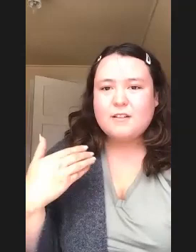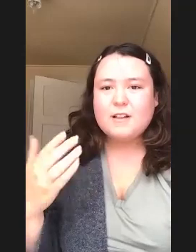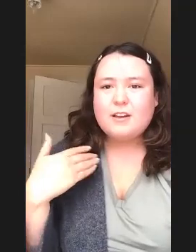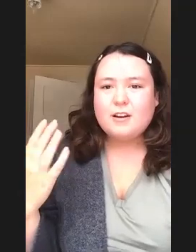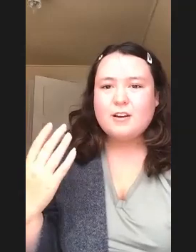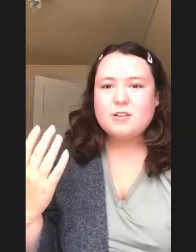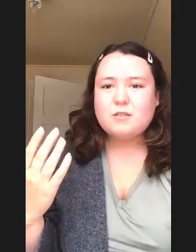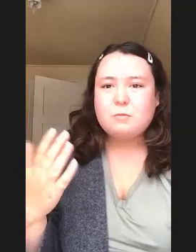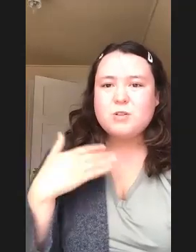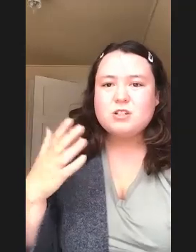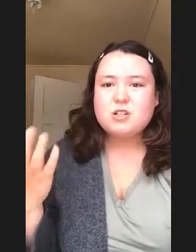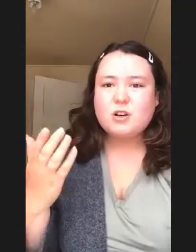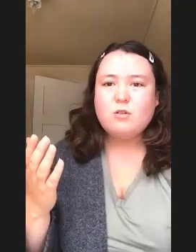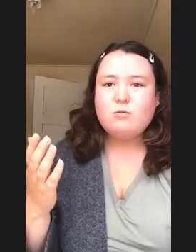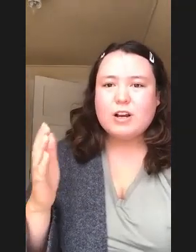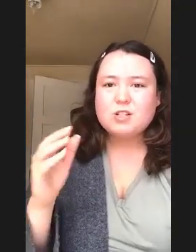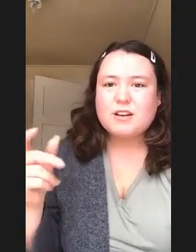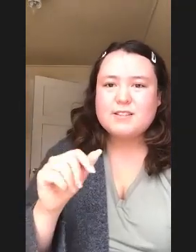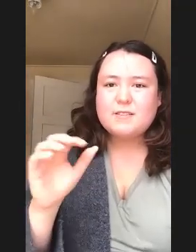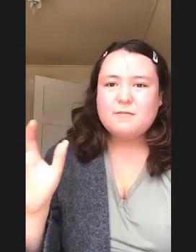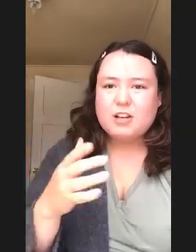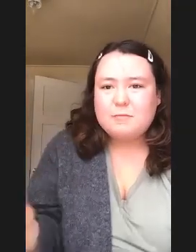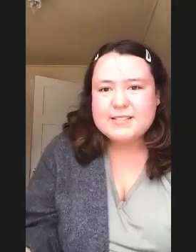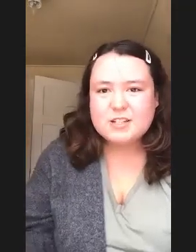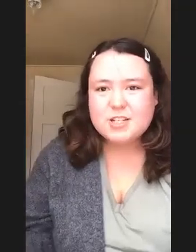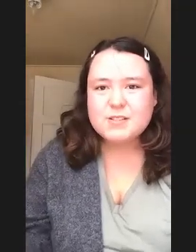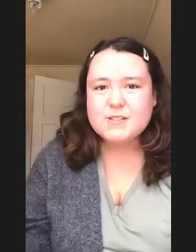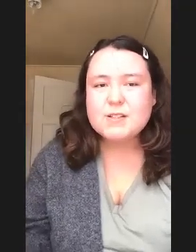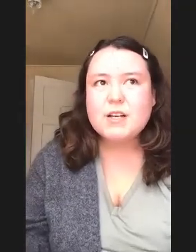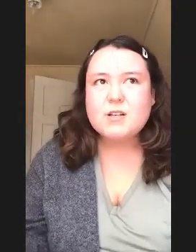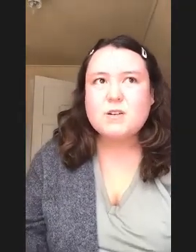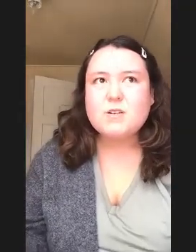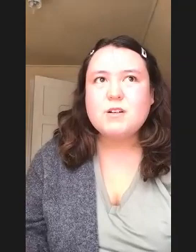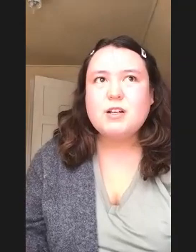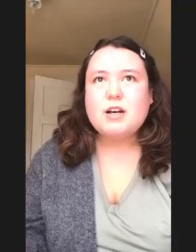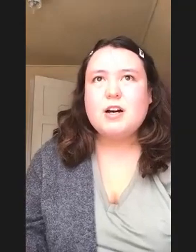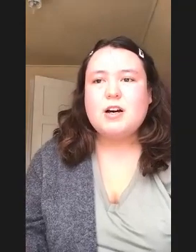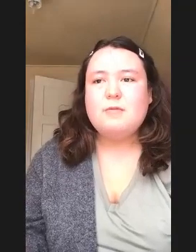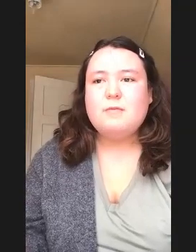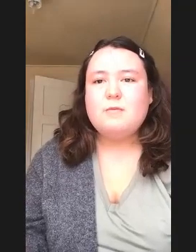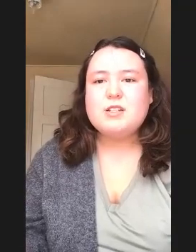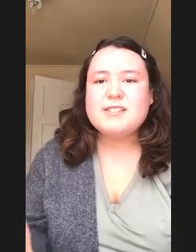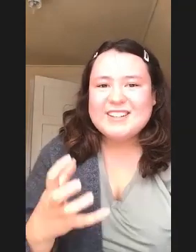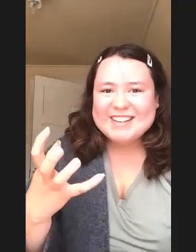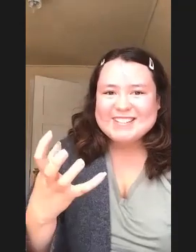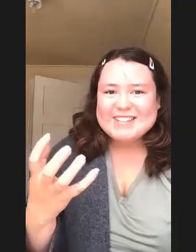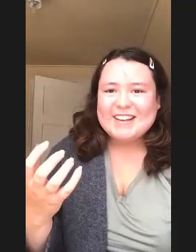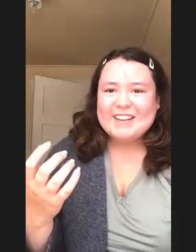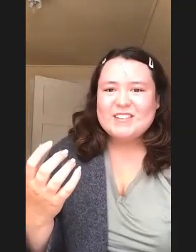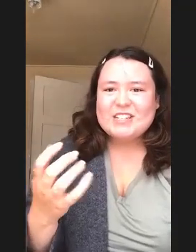let your emotions show what your message is. So just in case like just